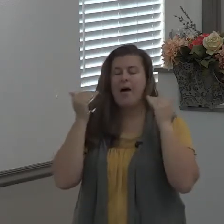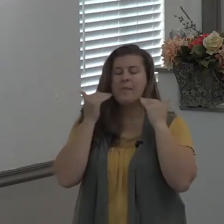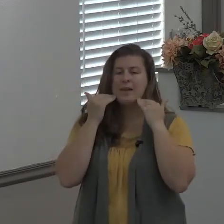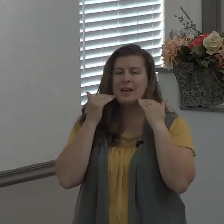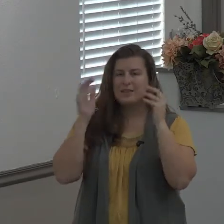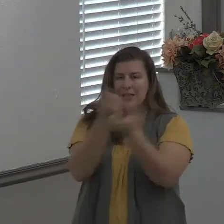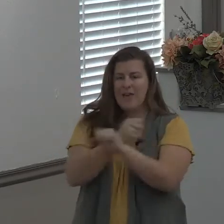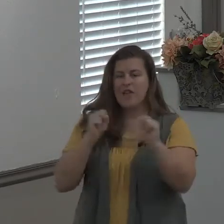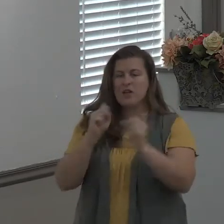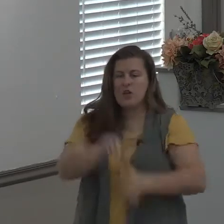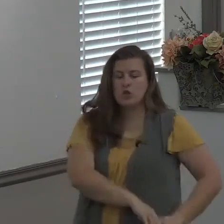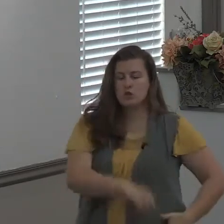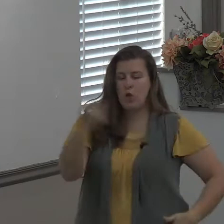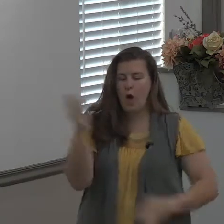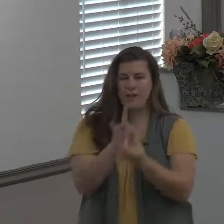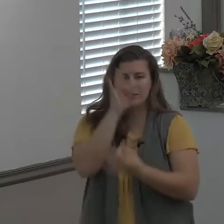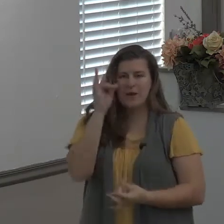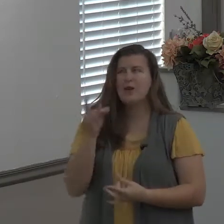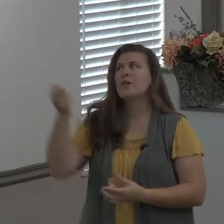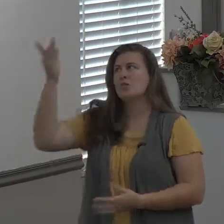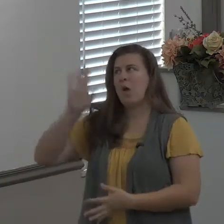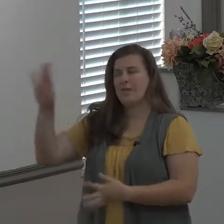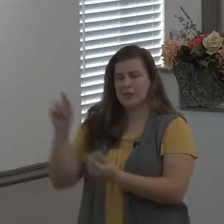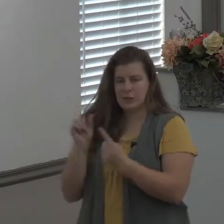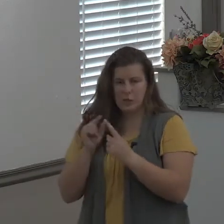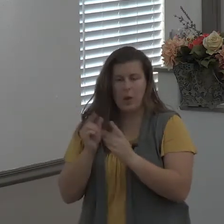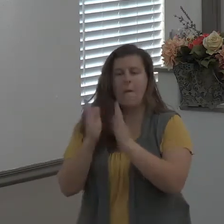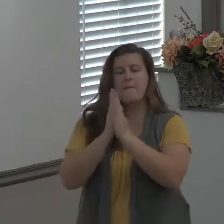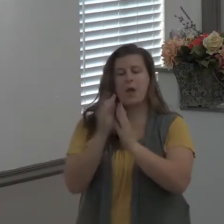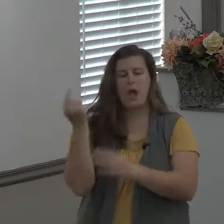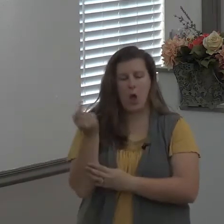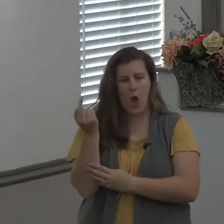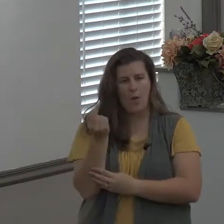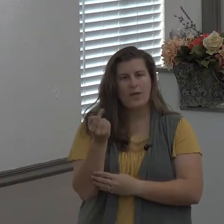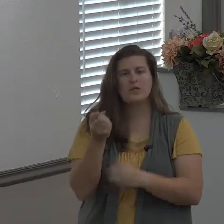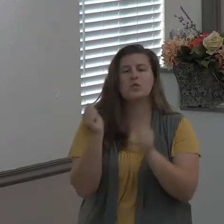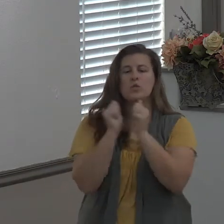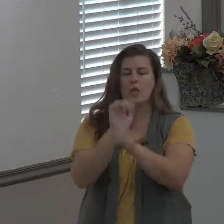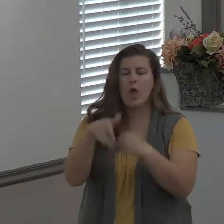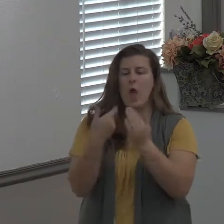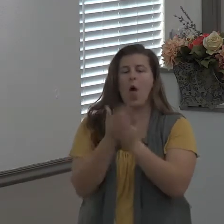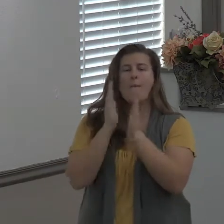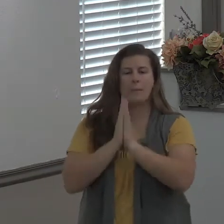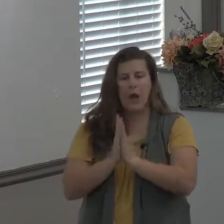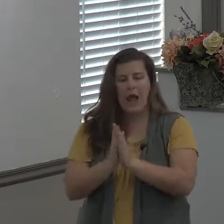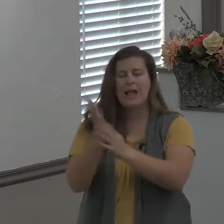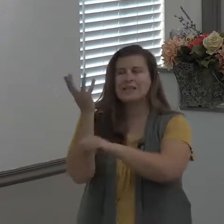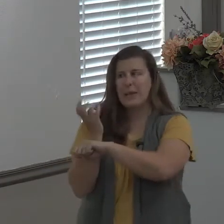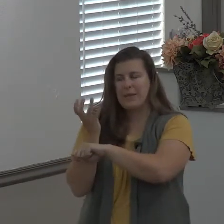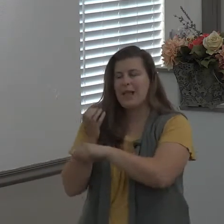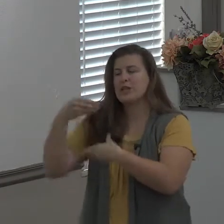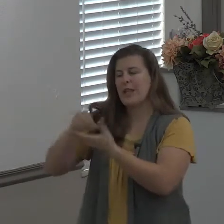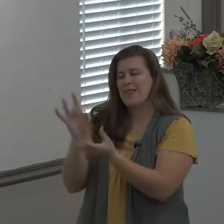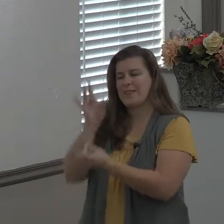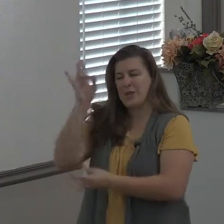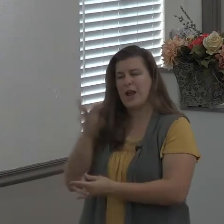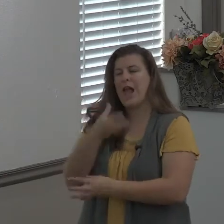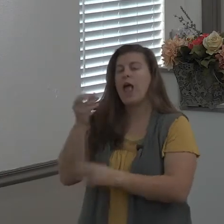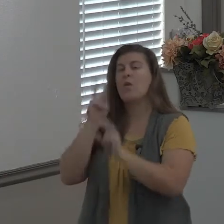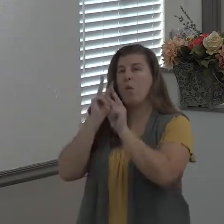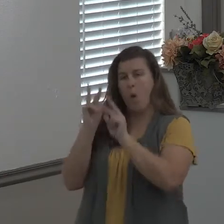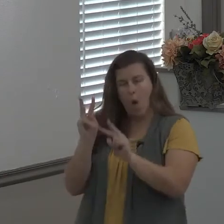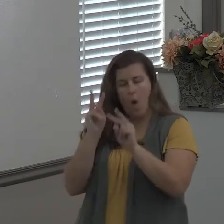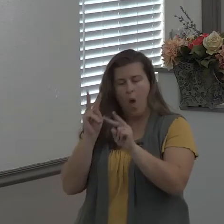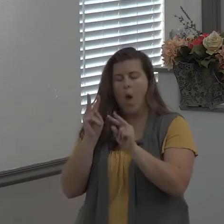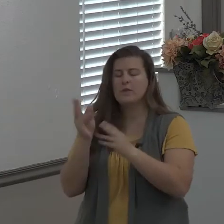of the wicked, and take the helmet of salvation and the sword of the Spirit, which is the Word of God, praying always with